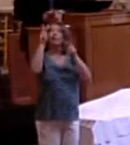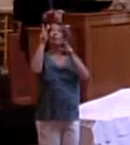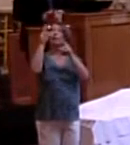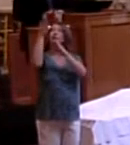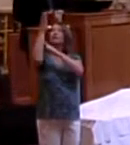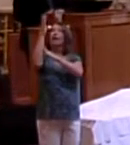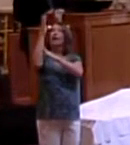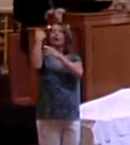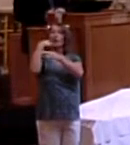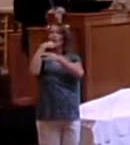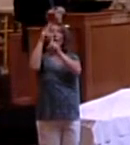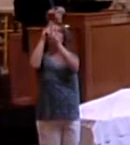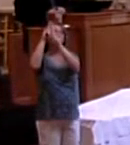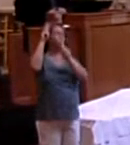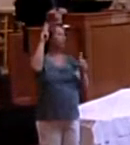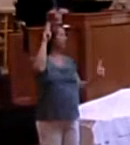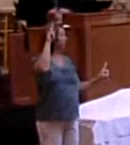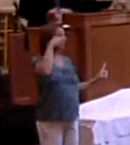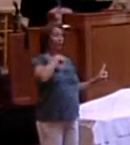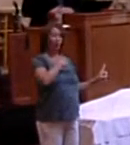Him. In Romans